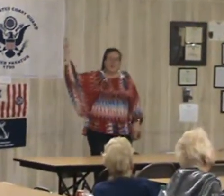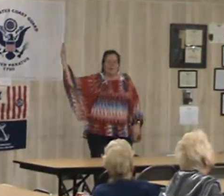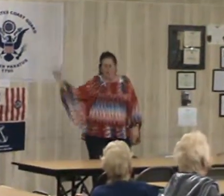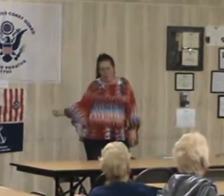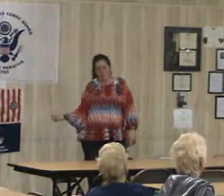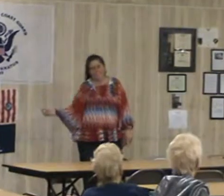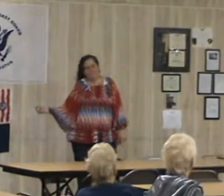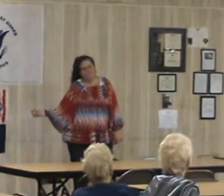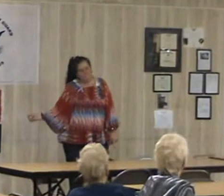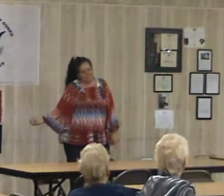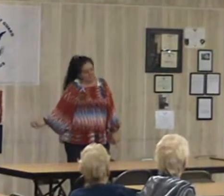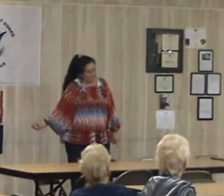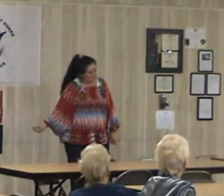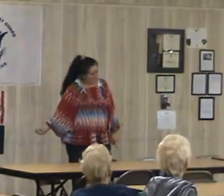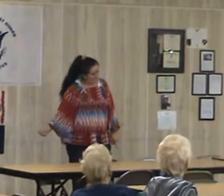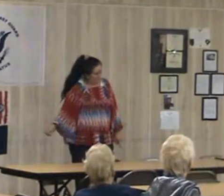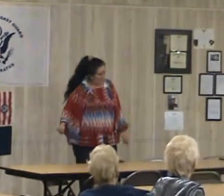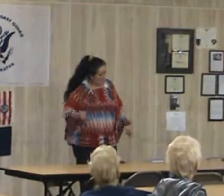before.